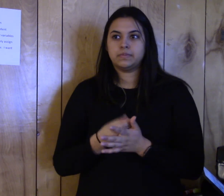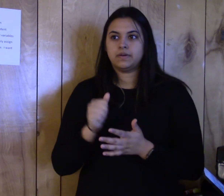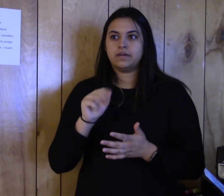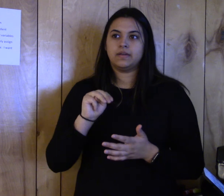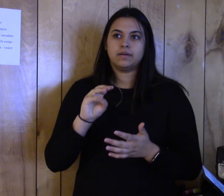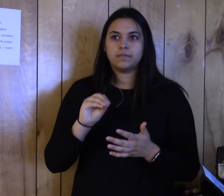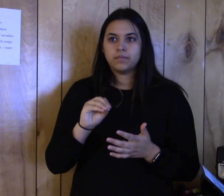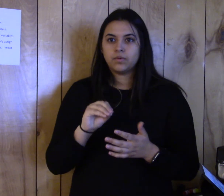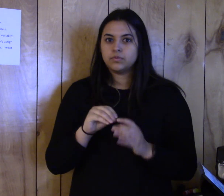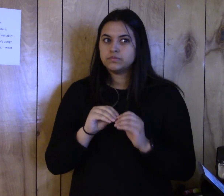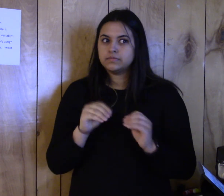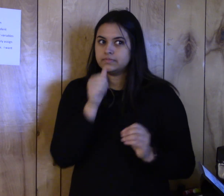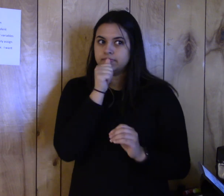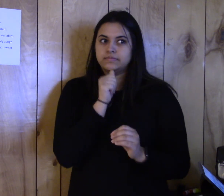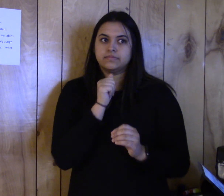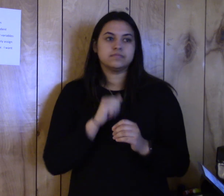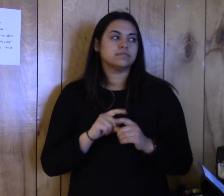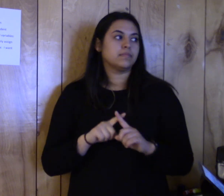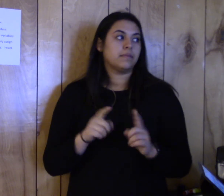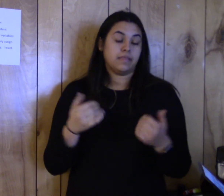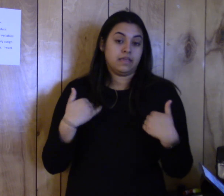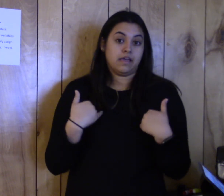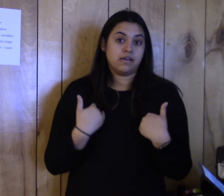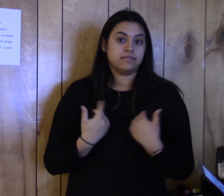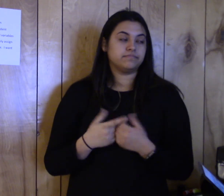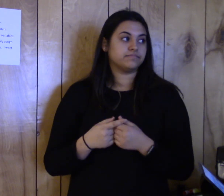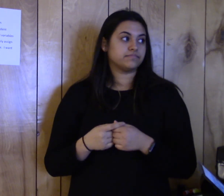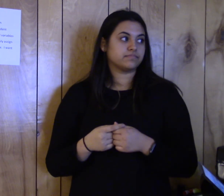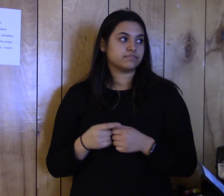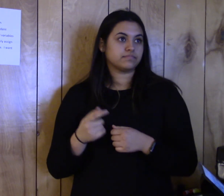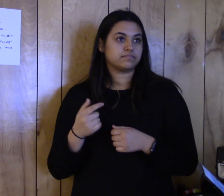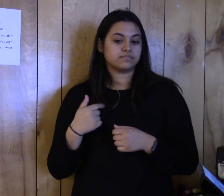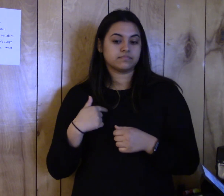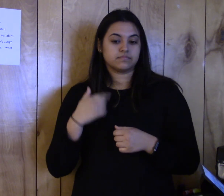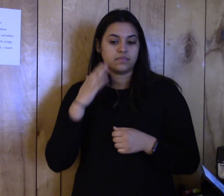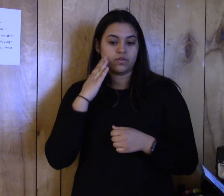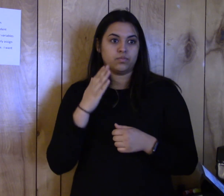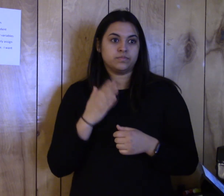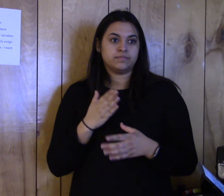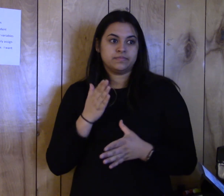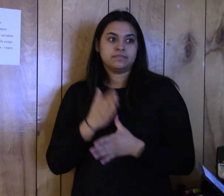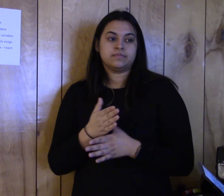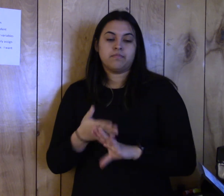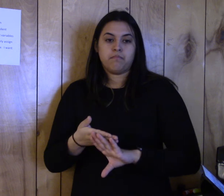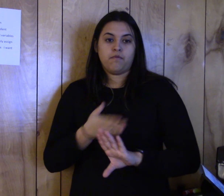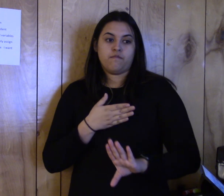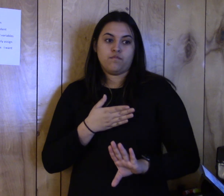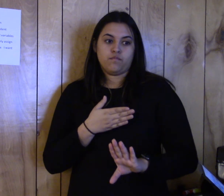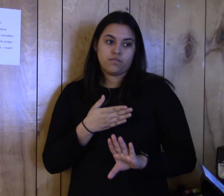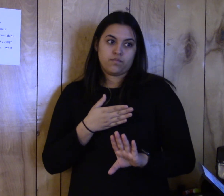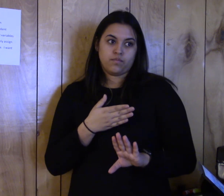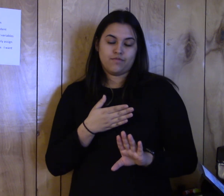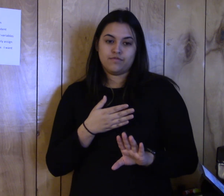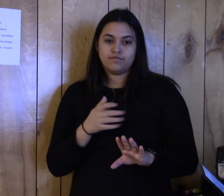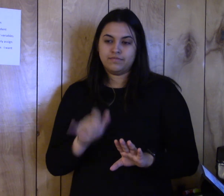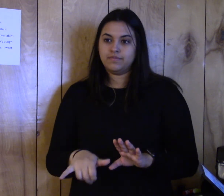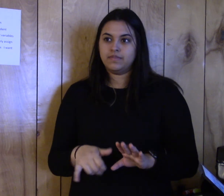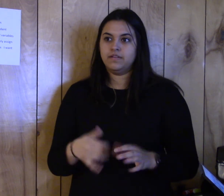had this stuff. And I would have stopped before I got to that point of having a grenade launcher, but